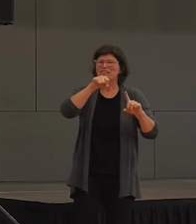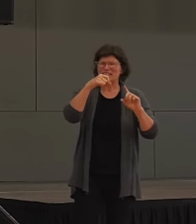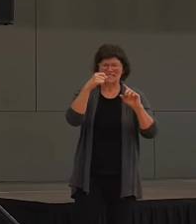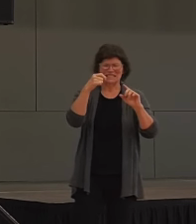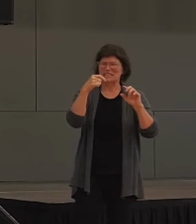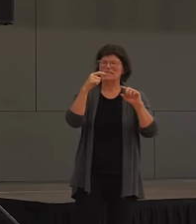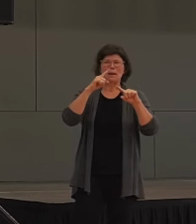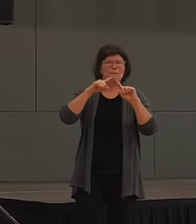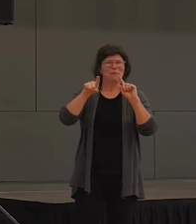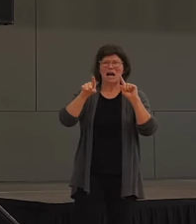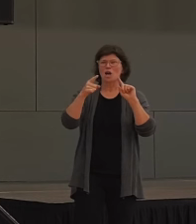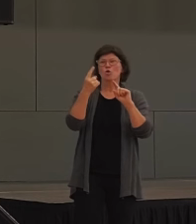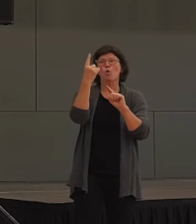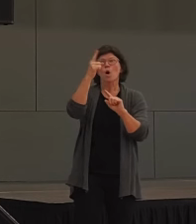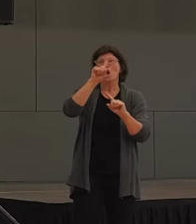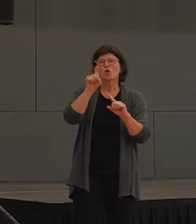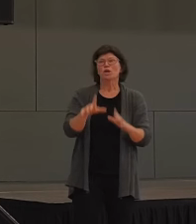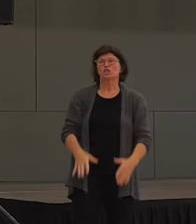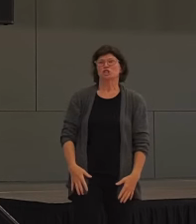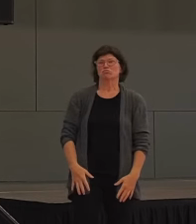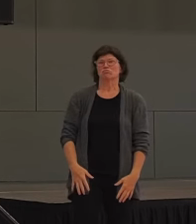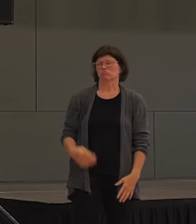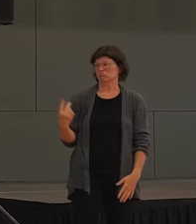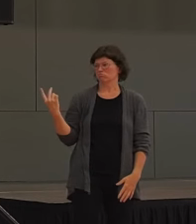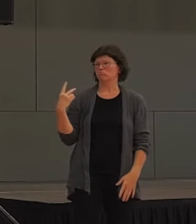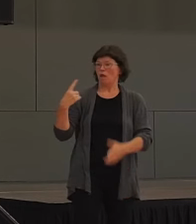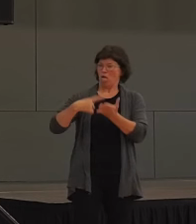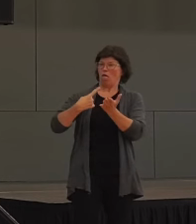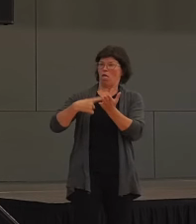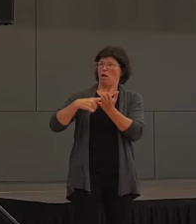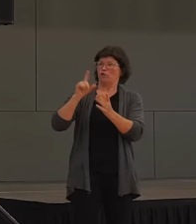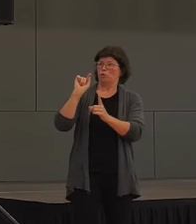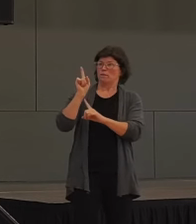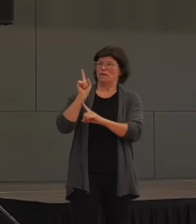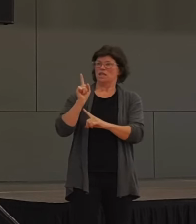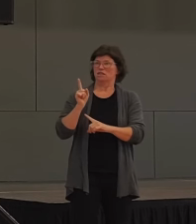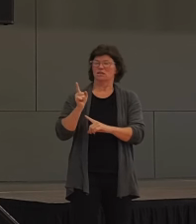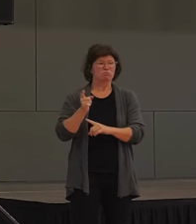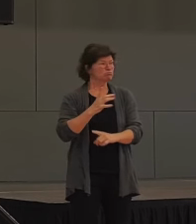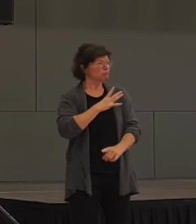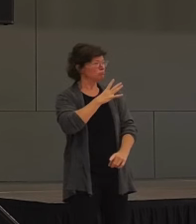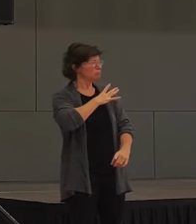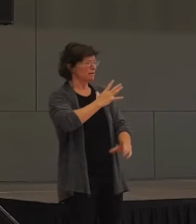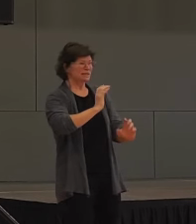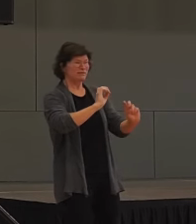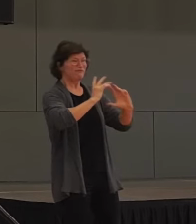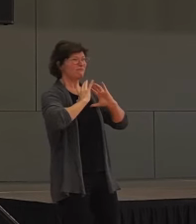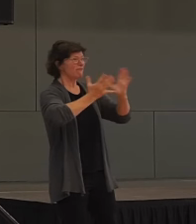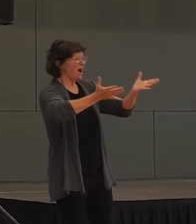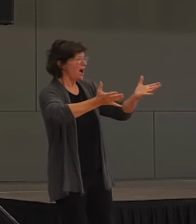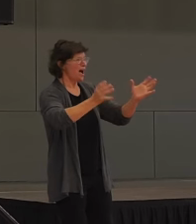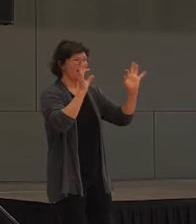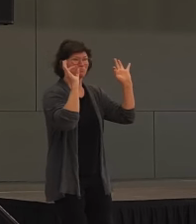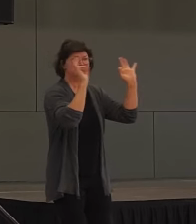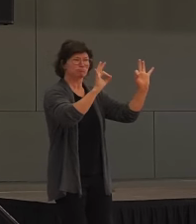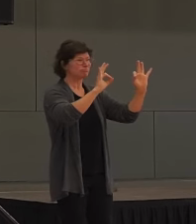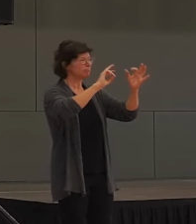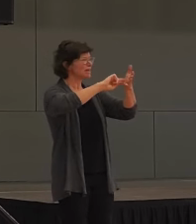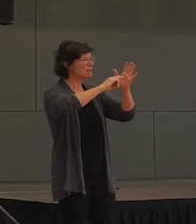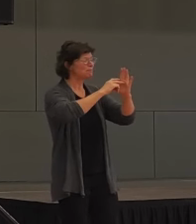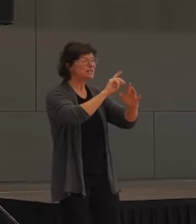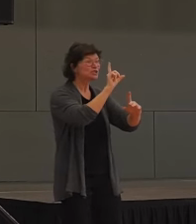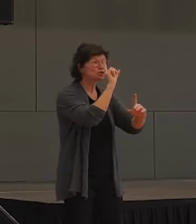but I only got through one question. It took 20 minutes. And I said, that's okay, that's the purpose. That means for